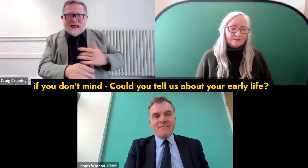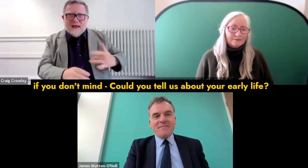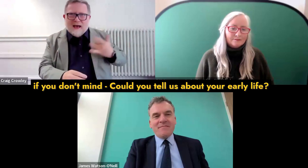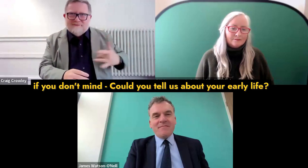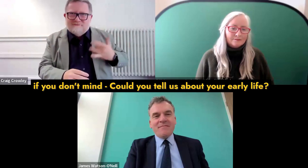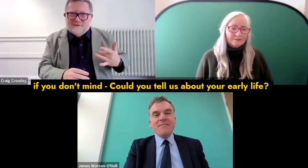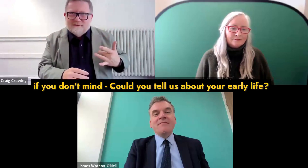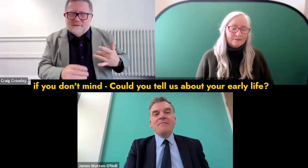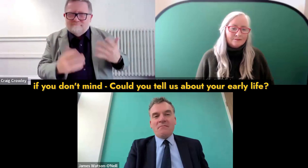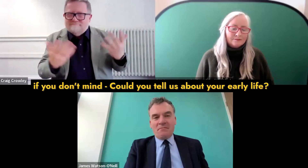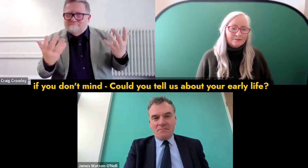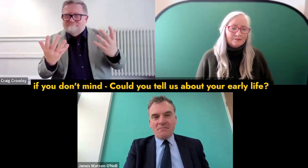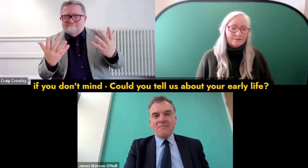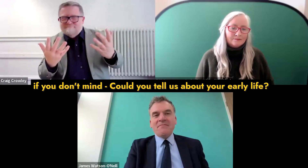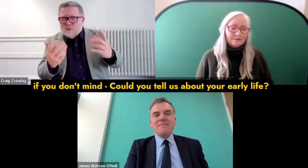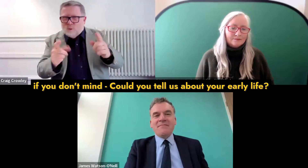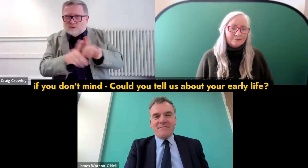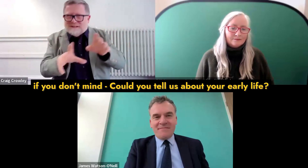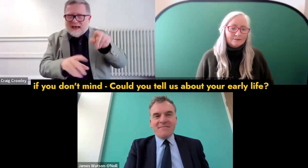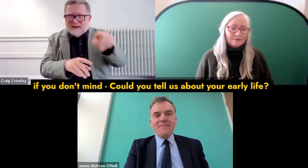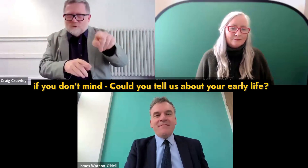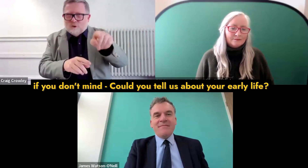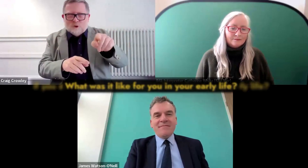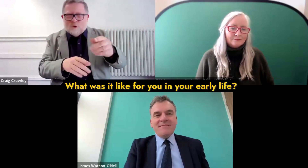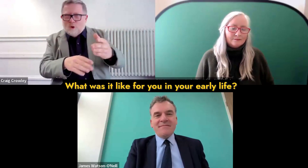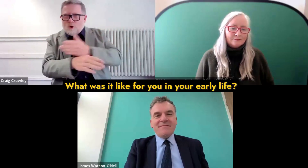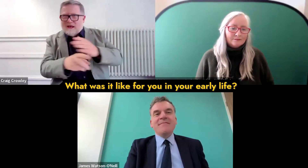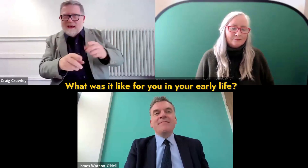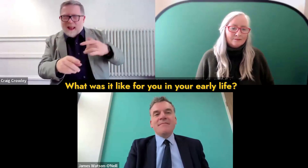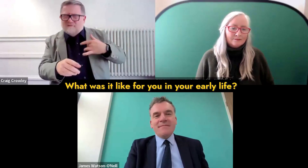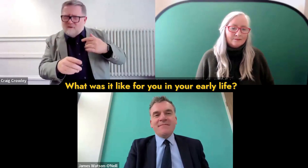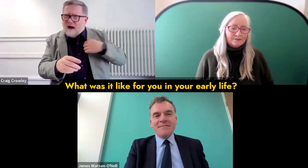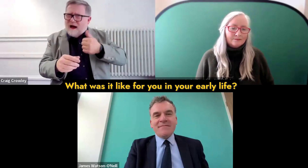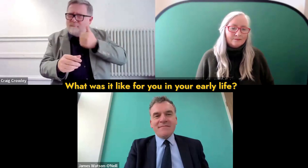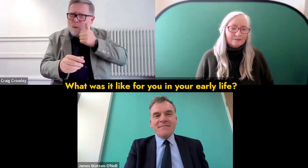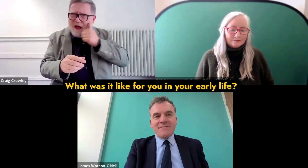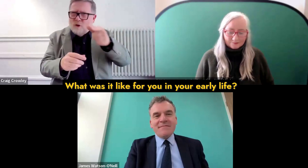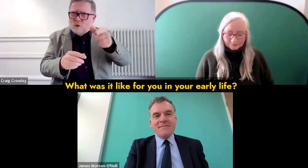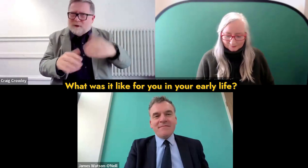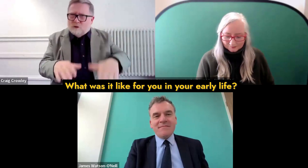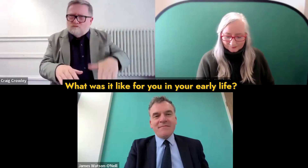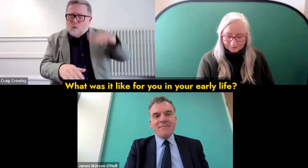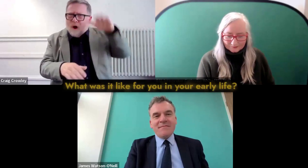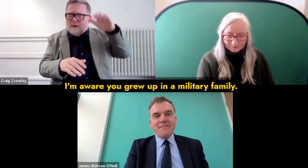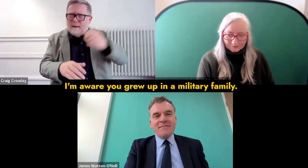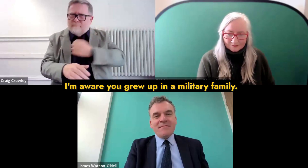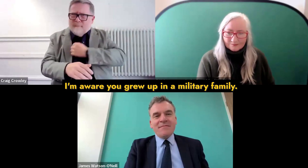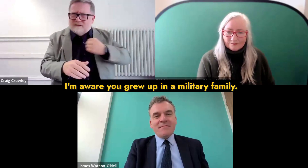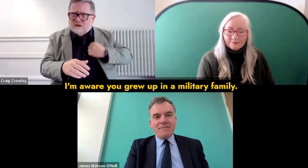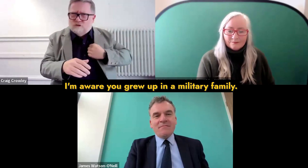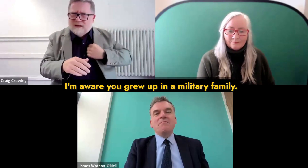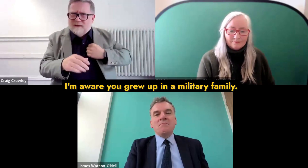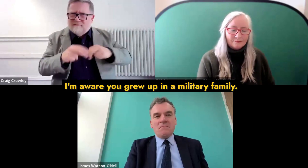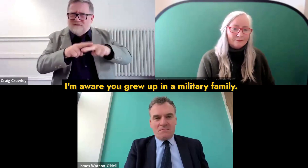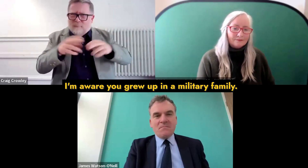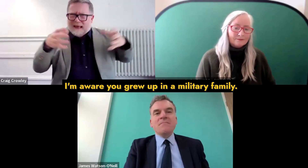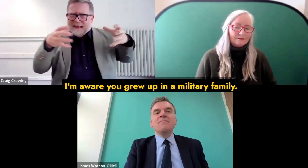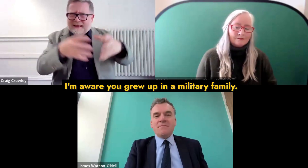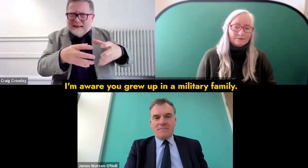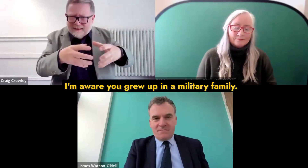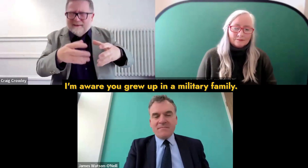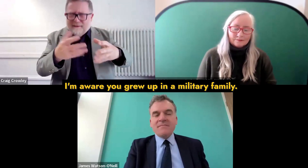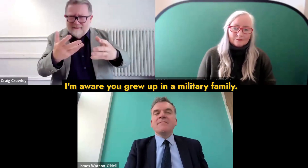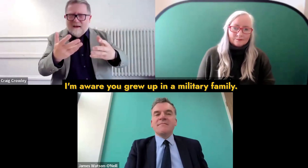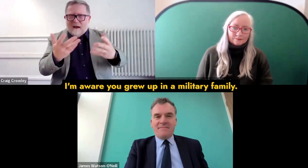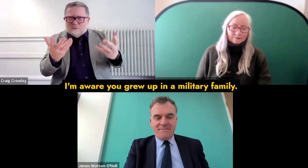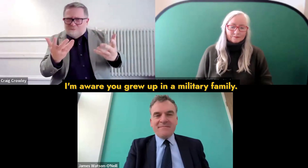mind, is could you tell us about your early life? What was it like for you in your early life? I'm aware you grew up in